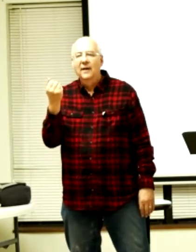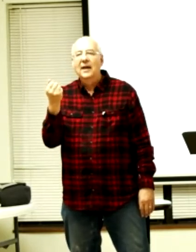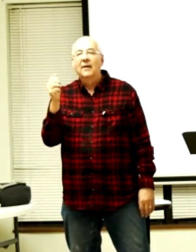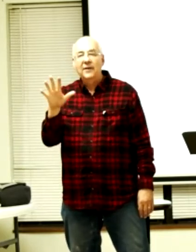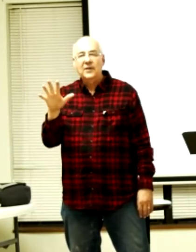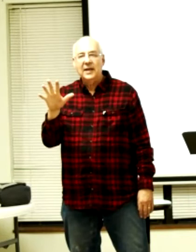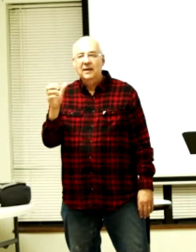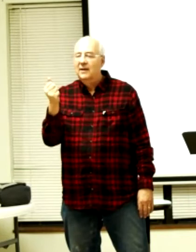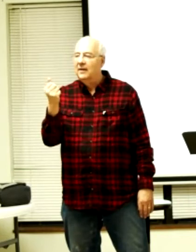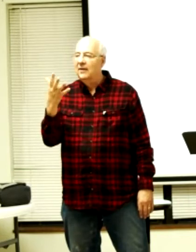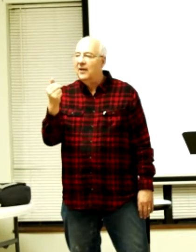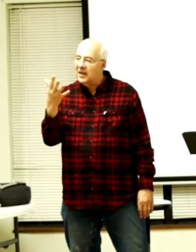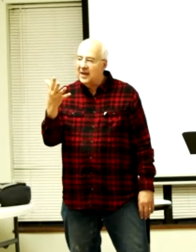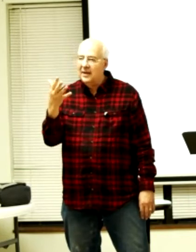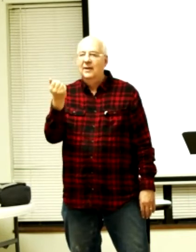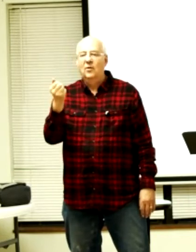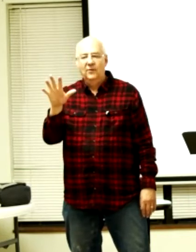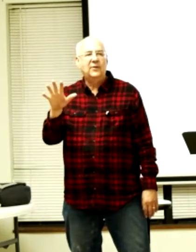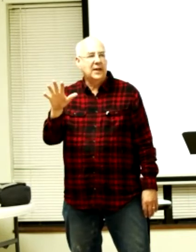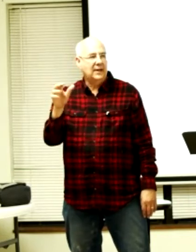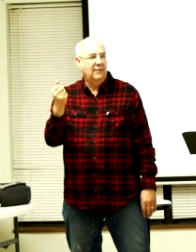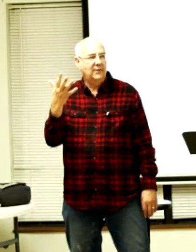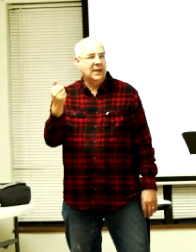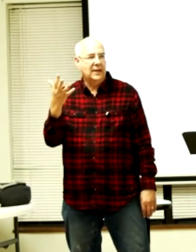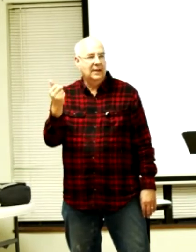Now 15 or 15,